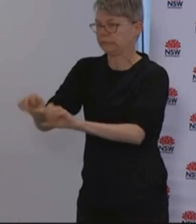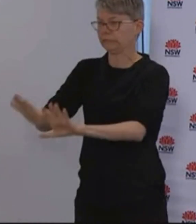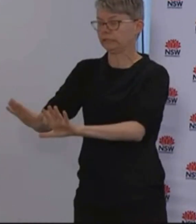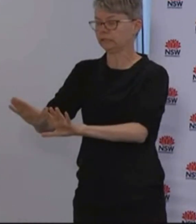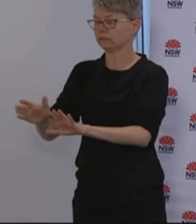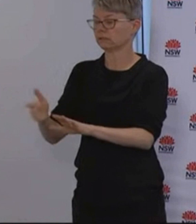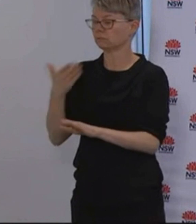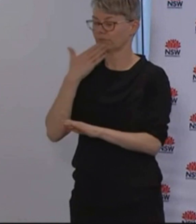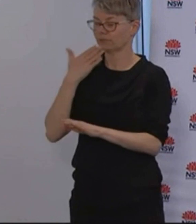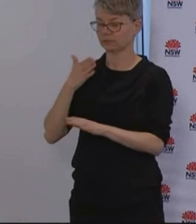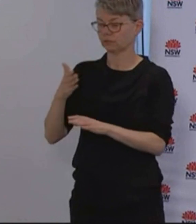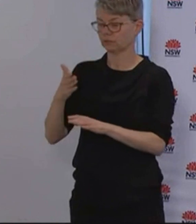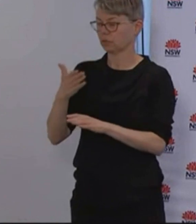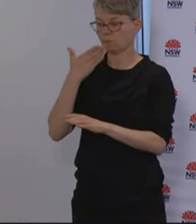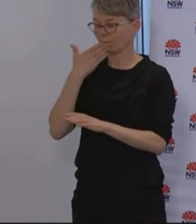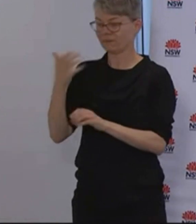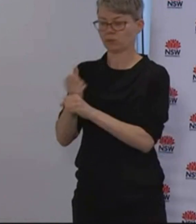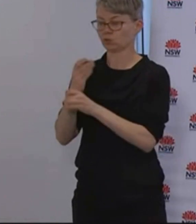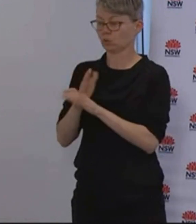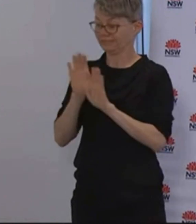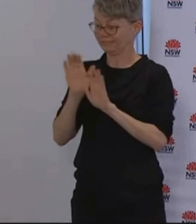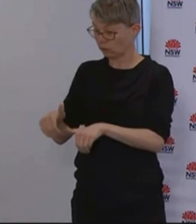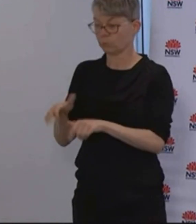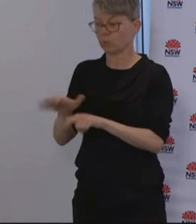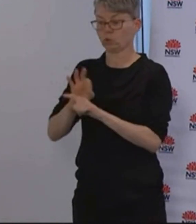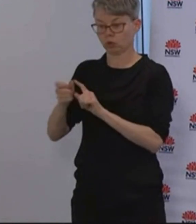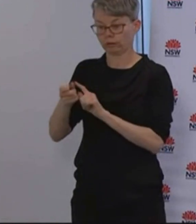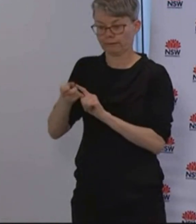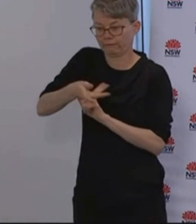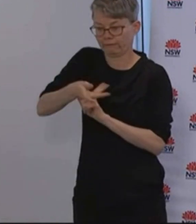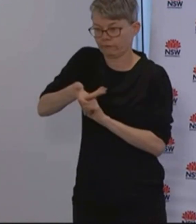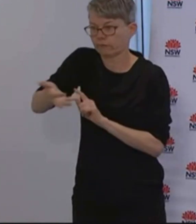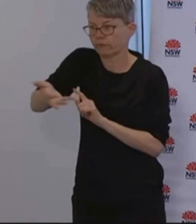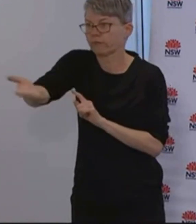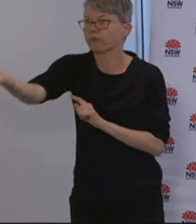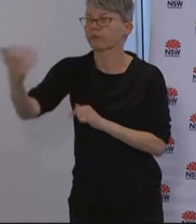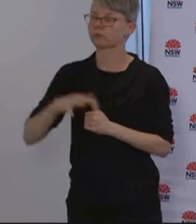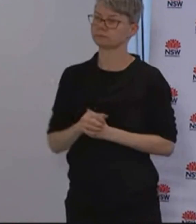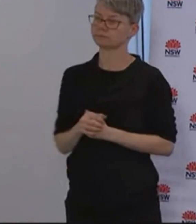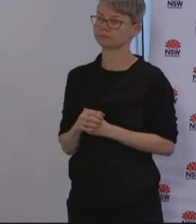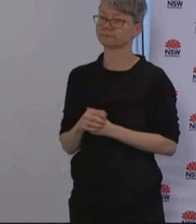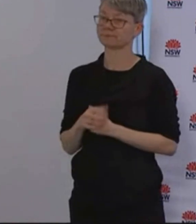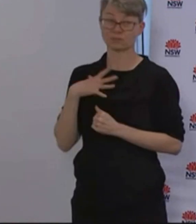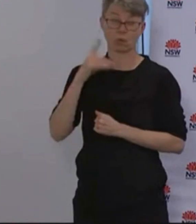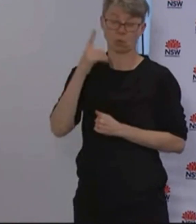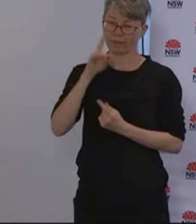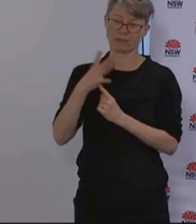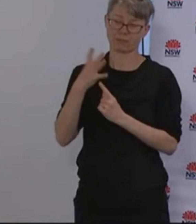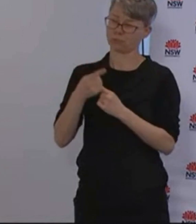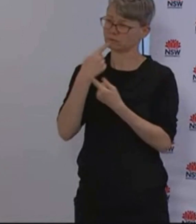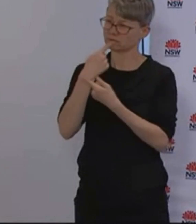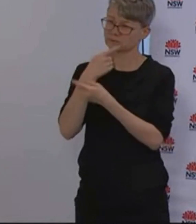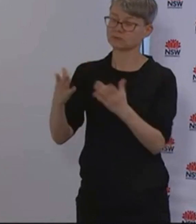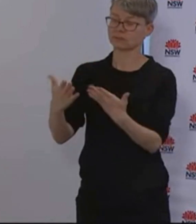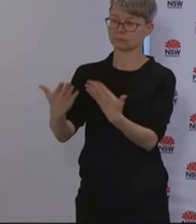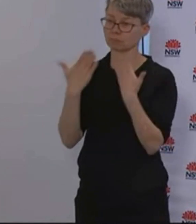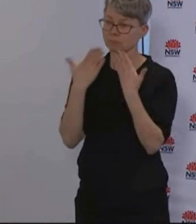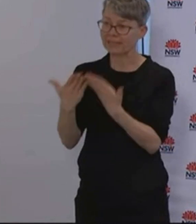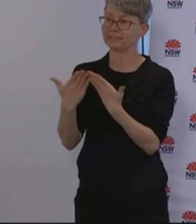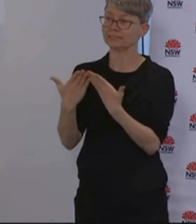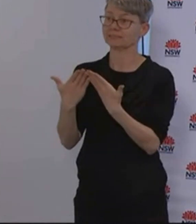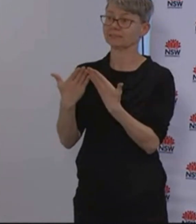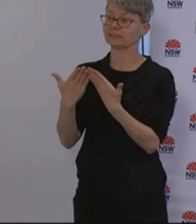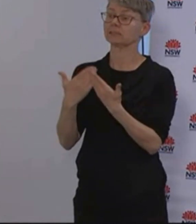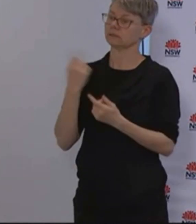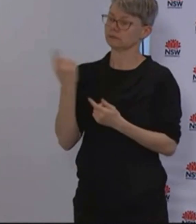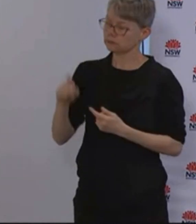these cases and block chains of transmission. And so that's my one message to the community. Please come forward